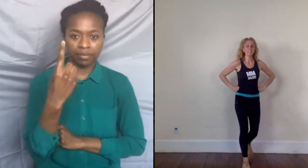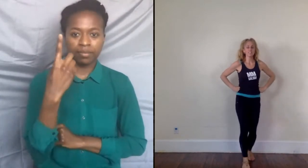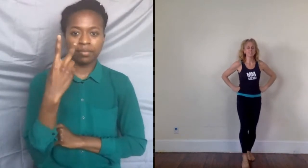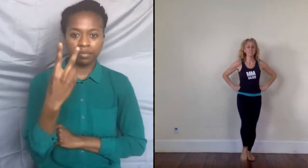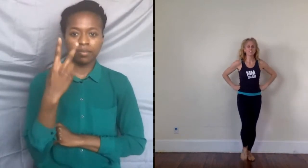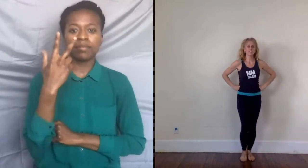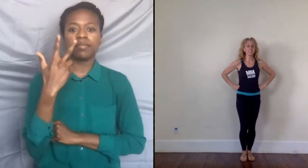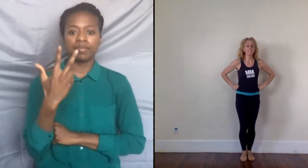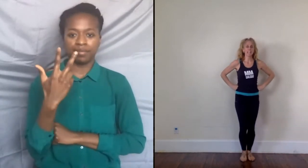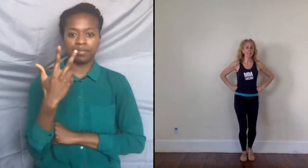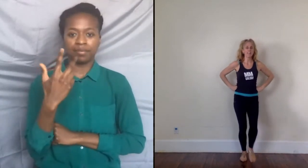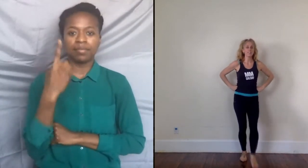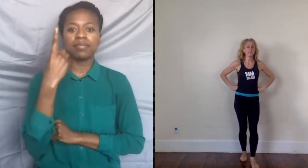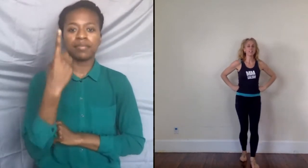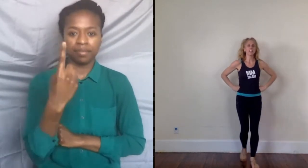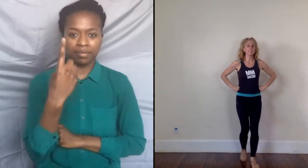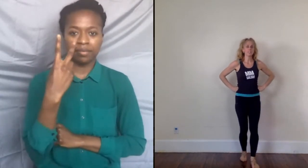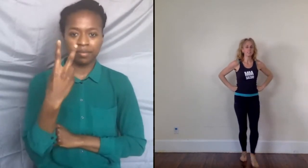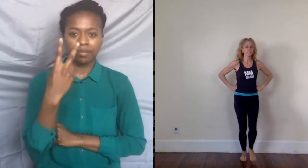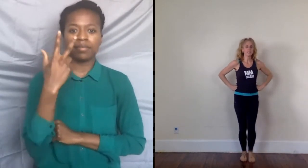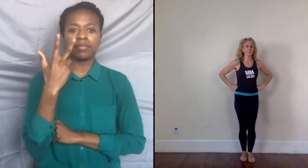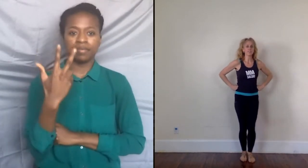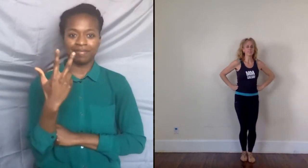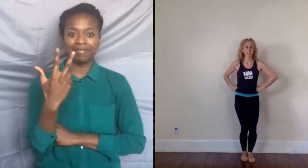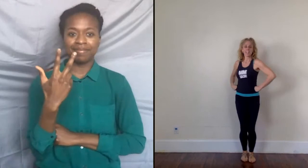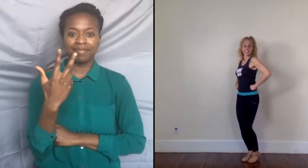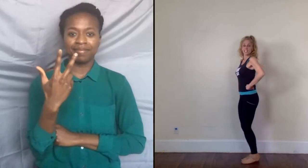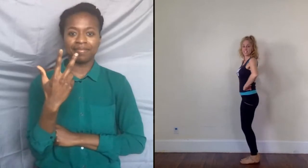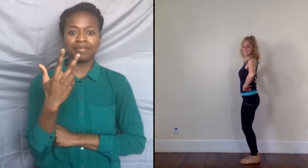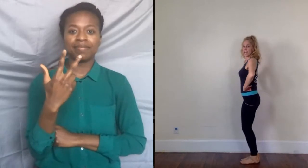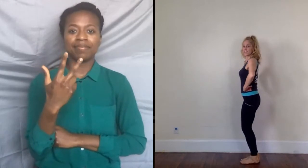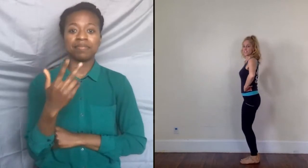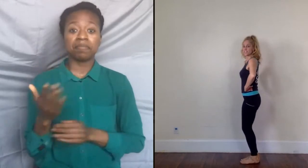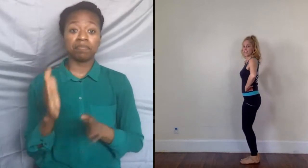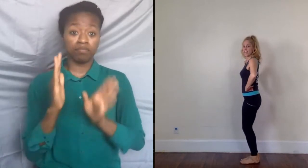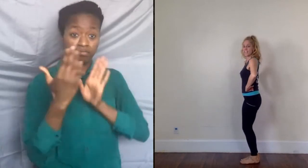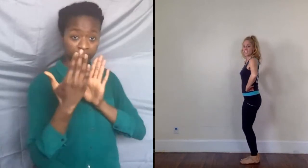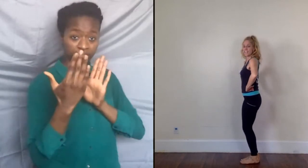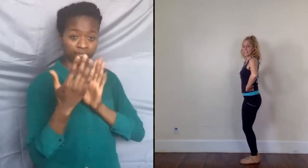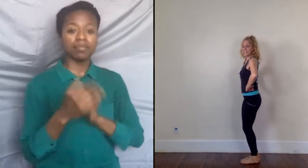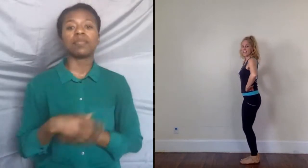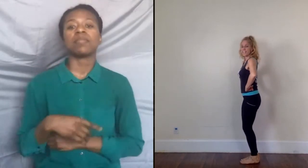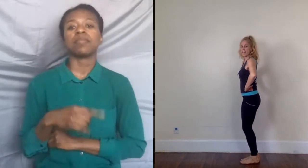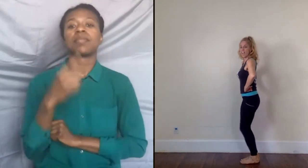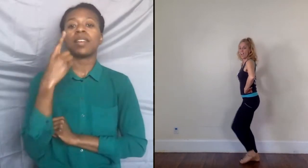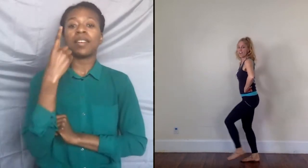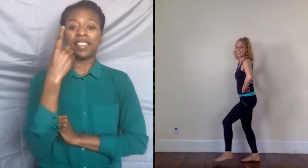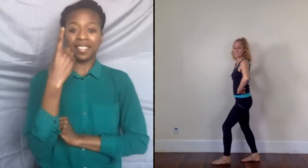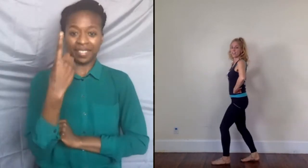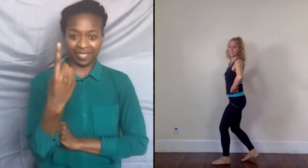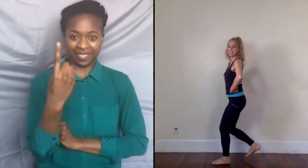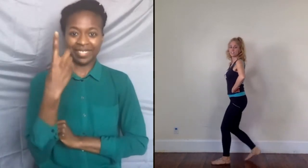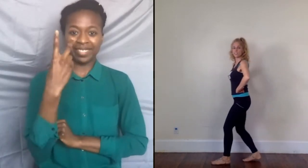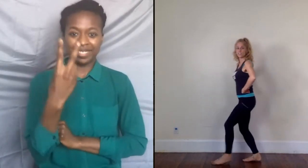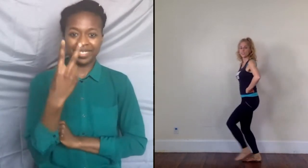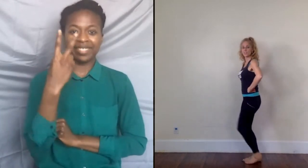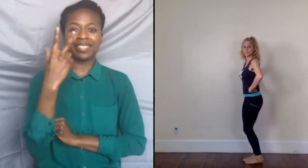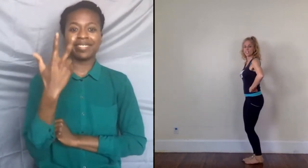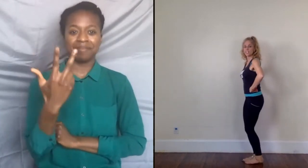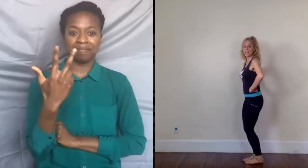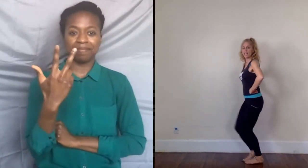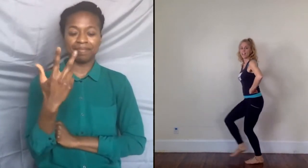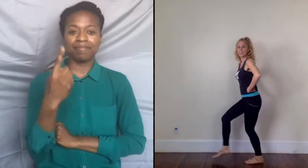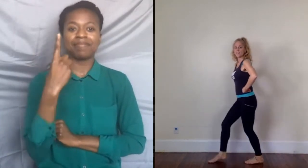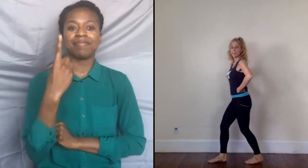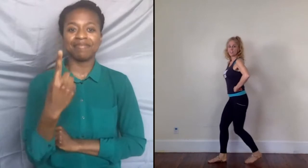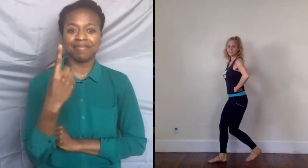front, 2, 3, and front, 2, 3. Step, and front, 2,